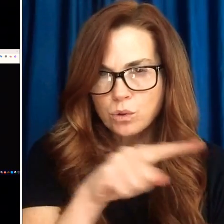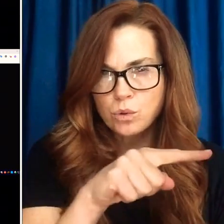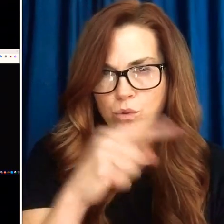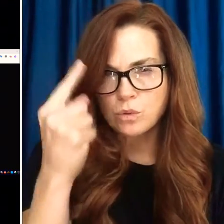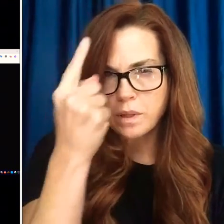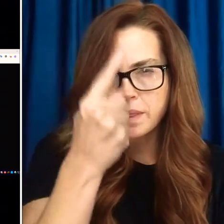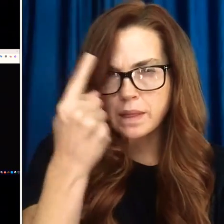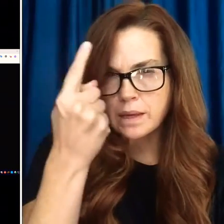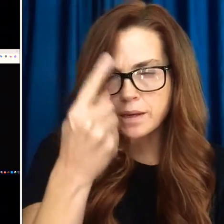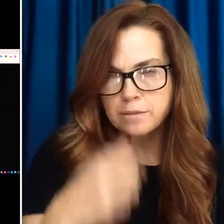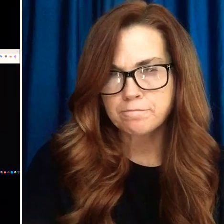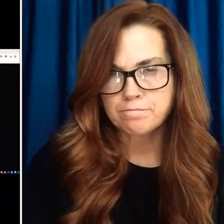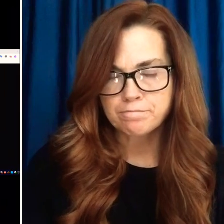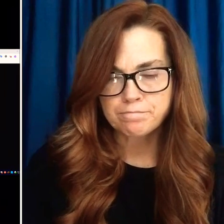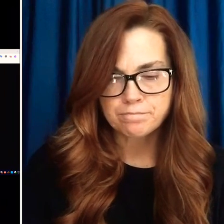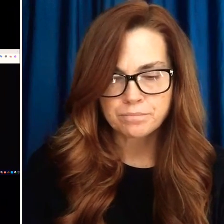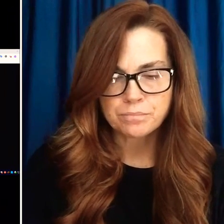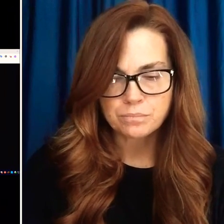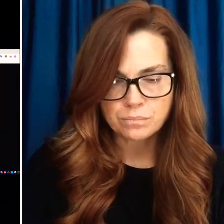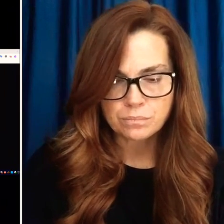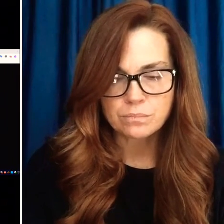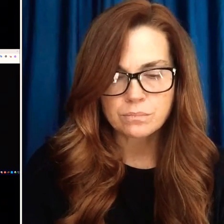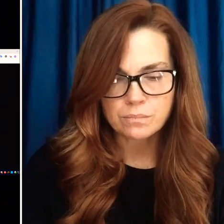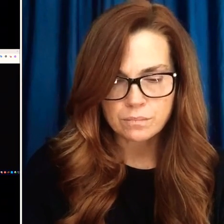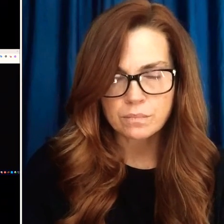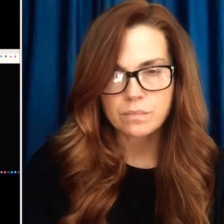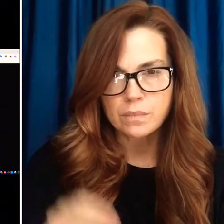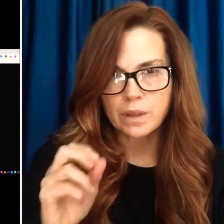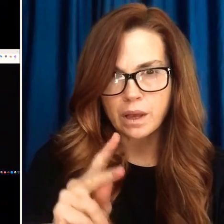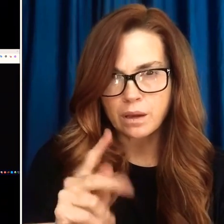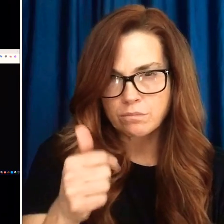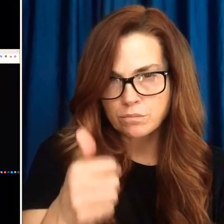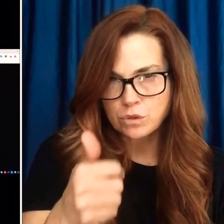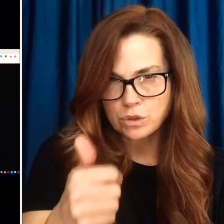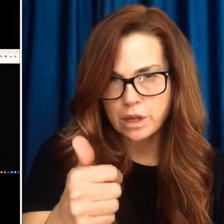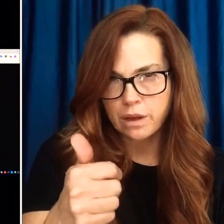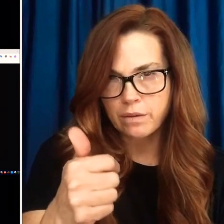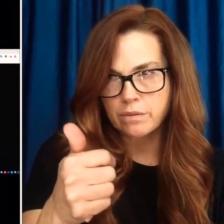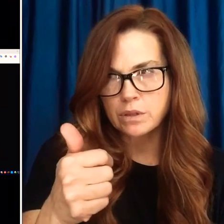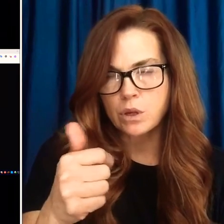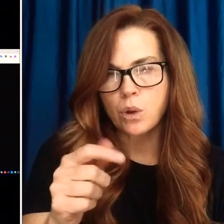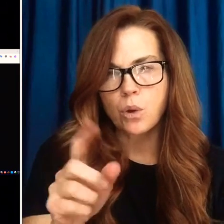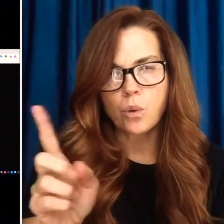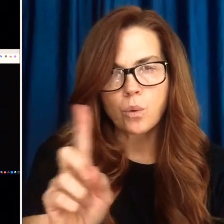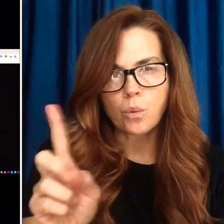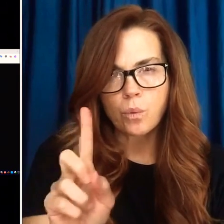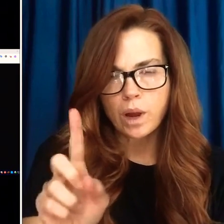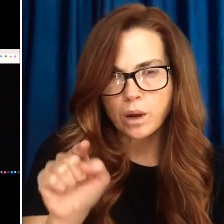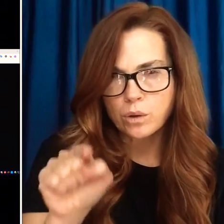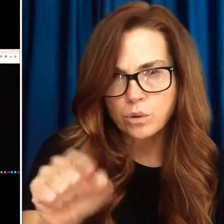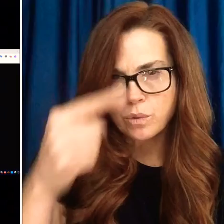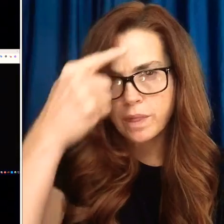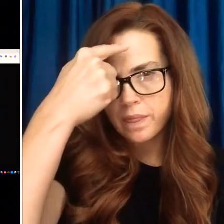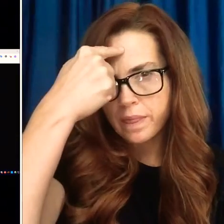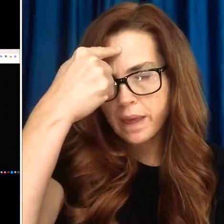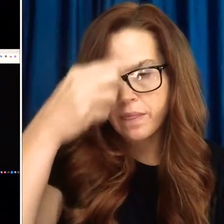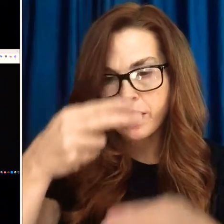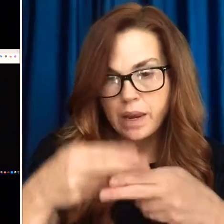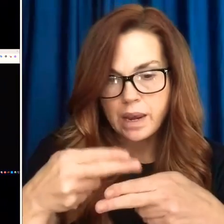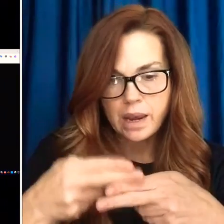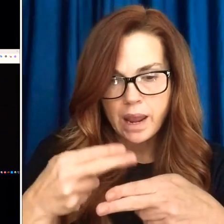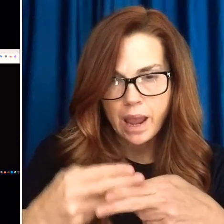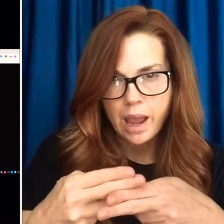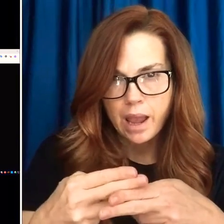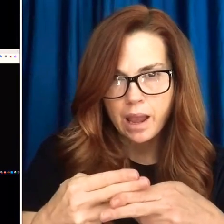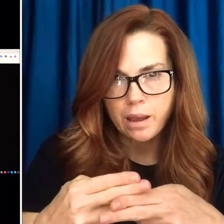you to go ahead and guess in your head where you think the